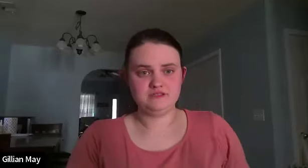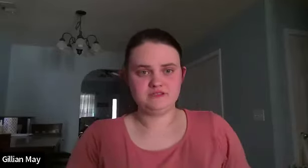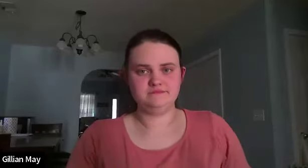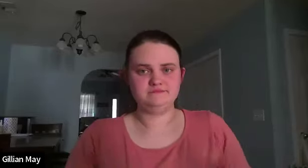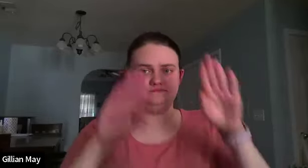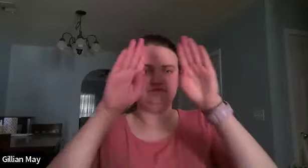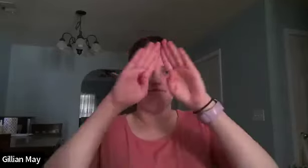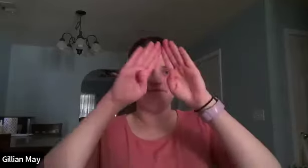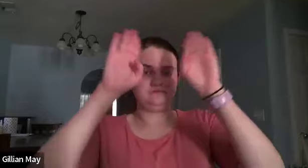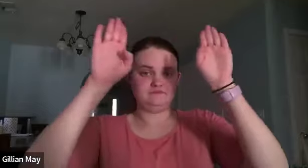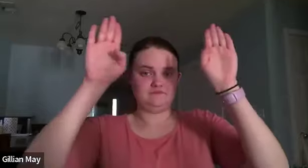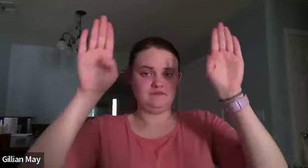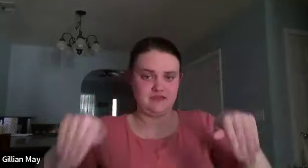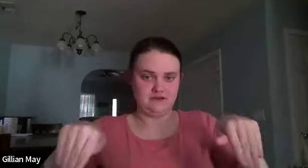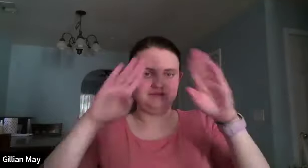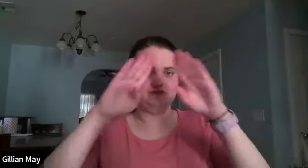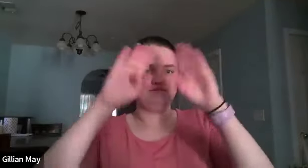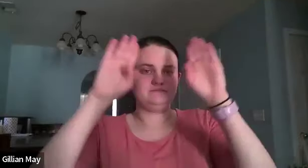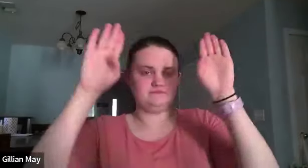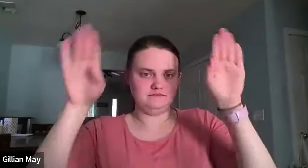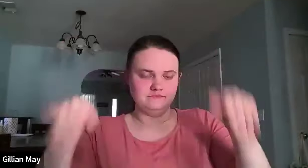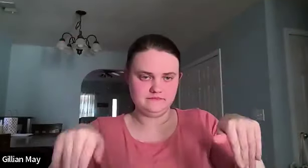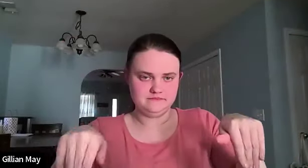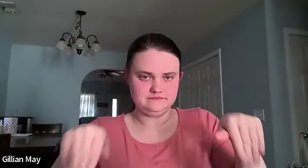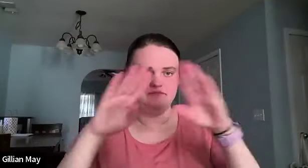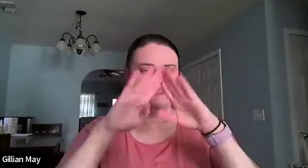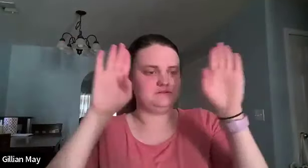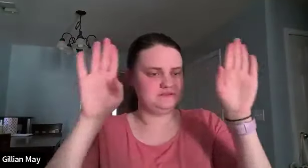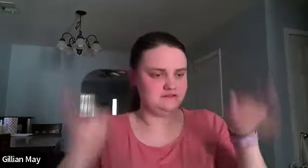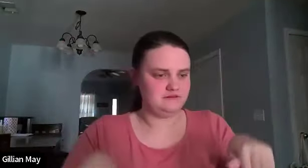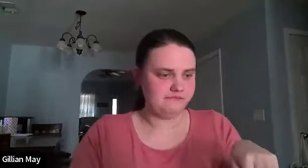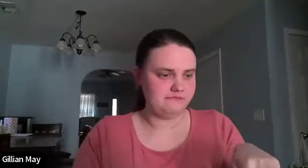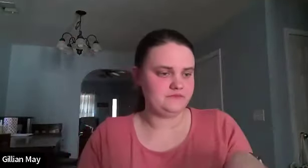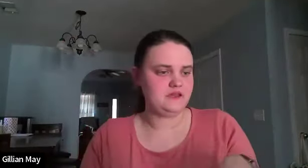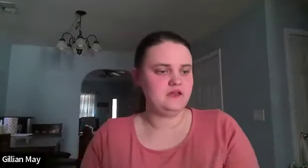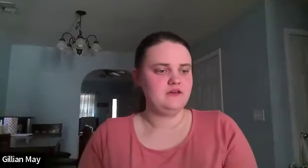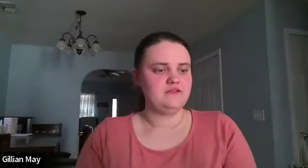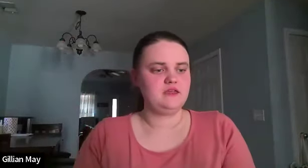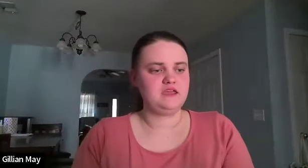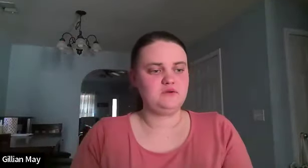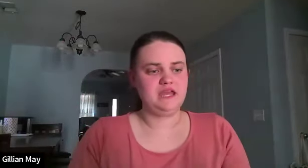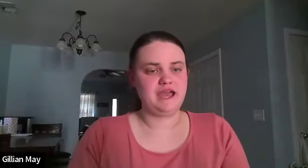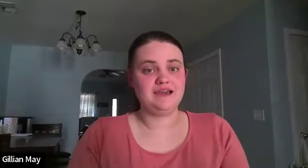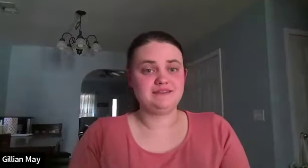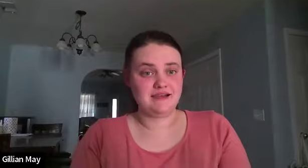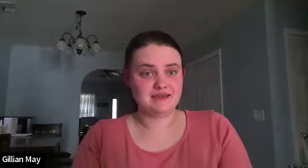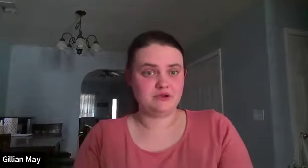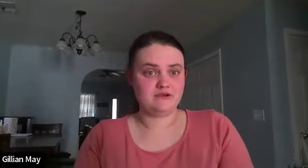House. House. House. Then we had